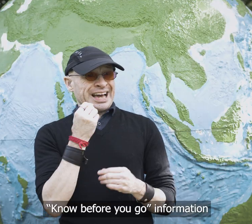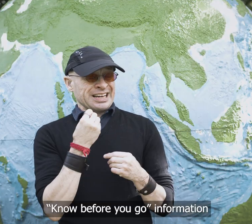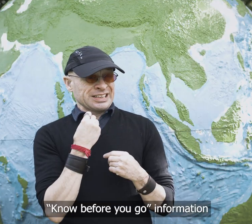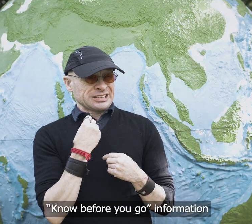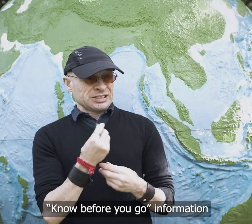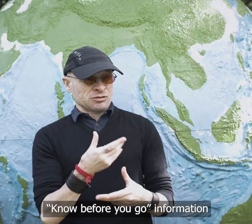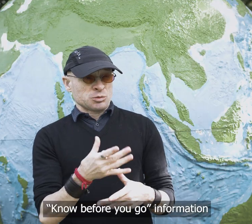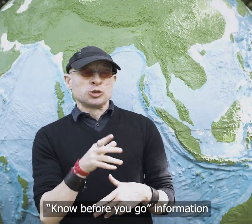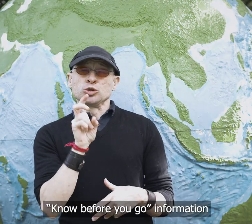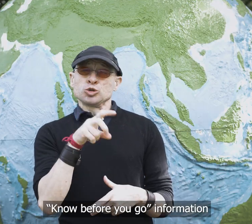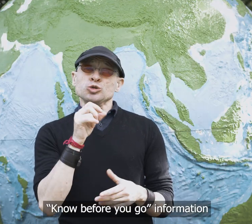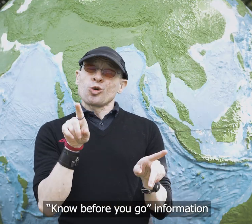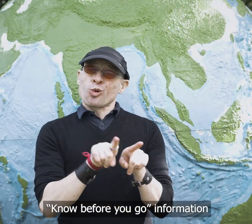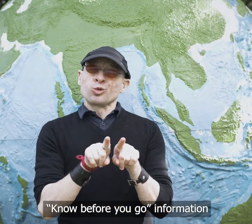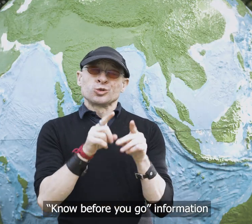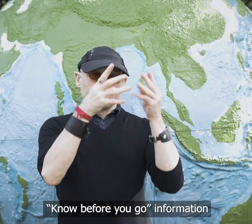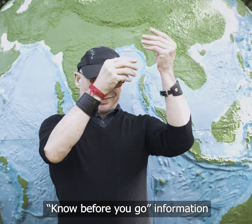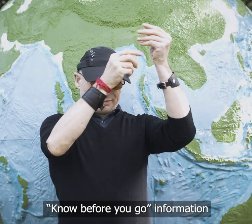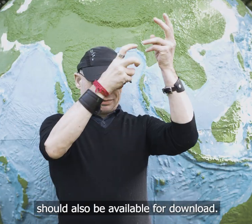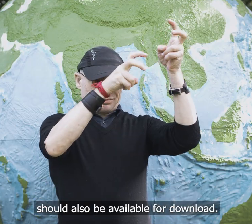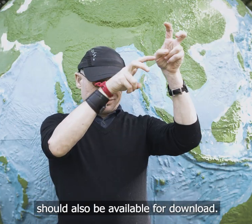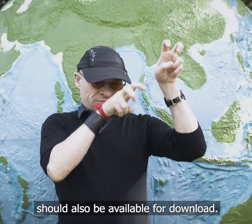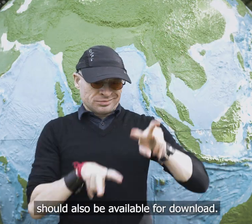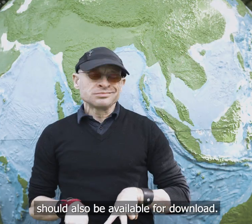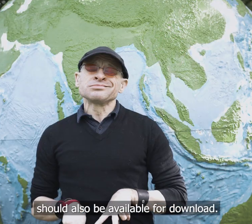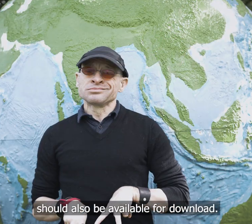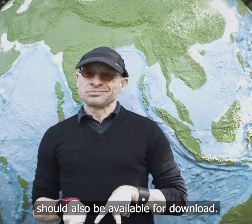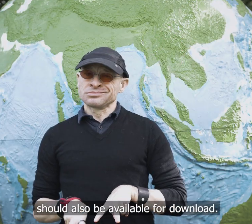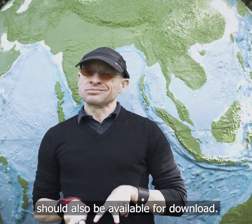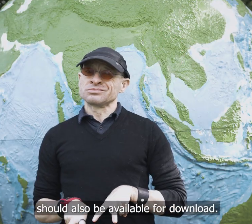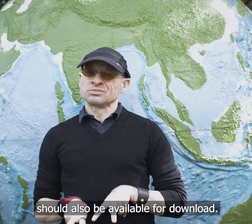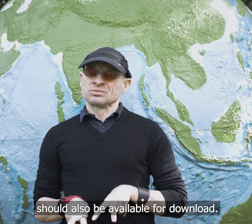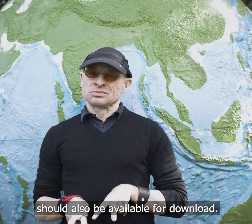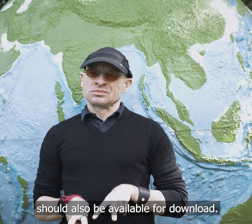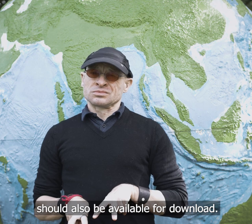Know Before You Go information should also be available for download.